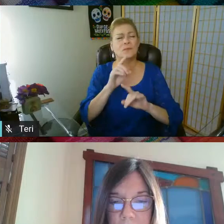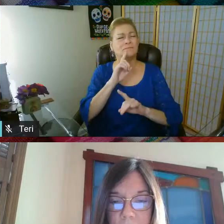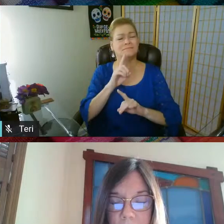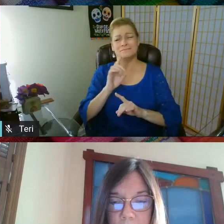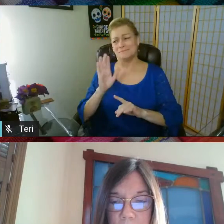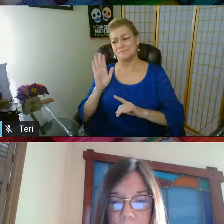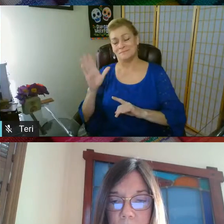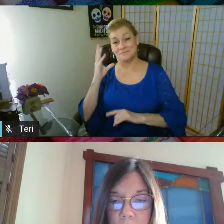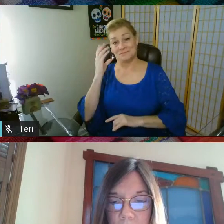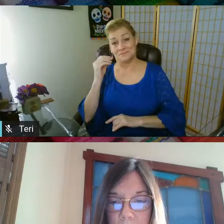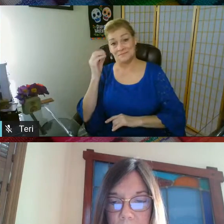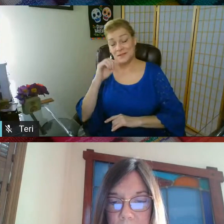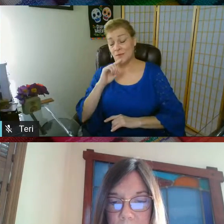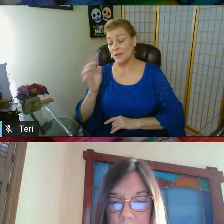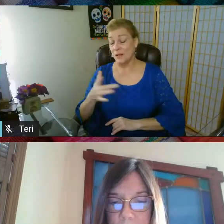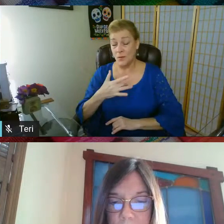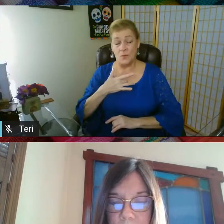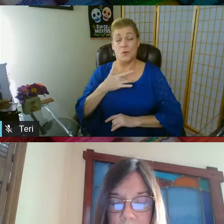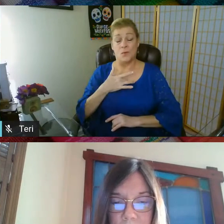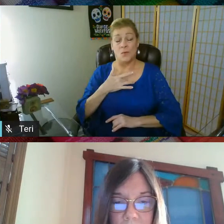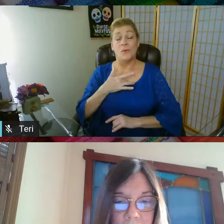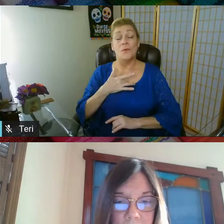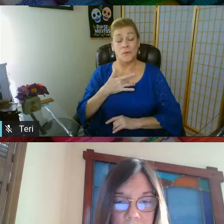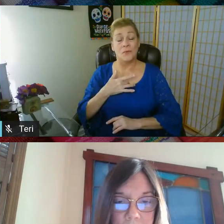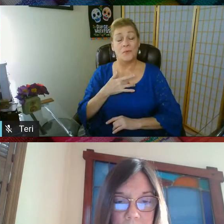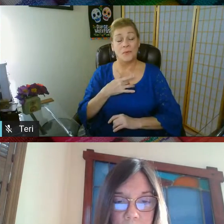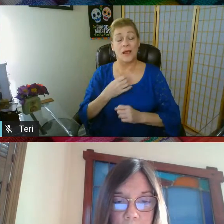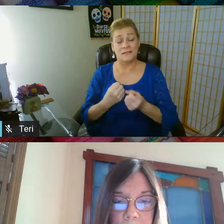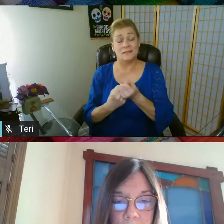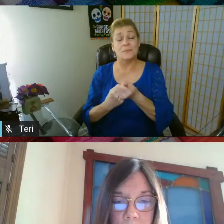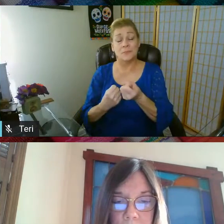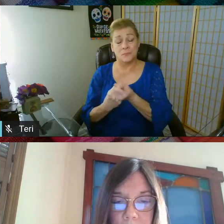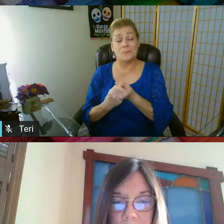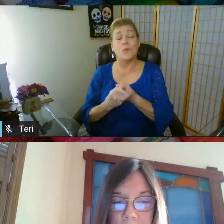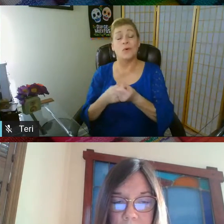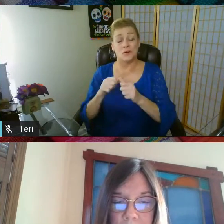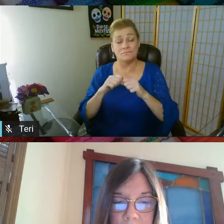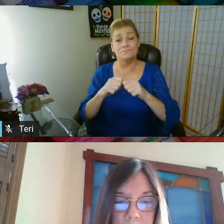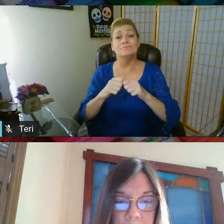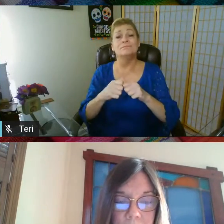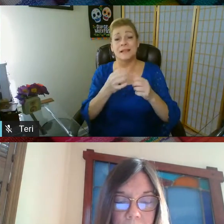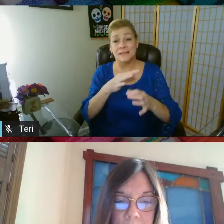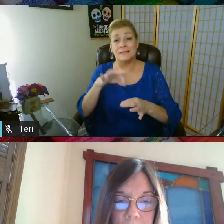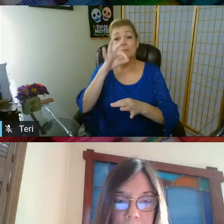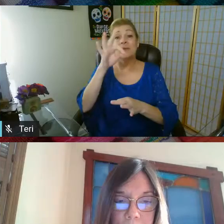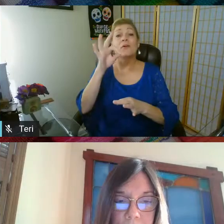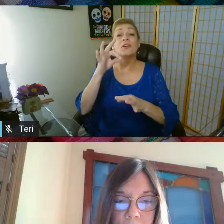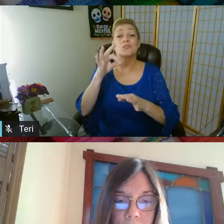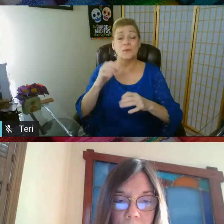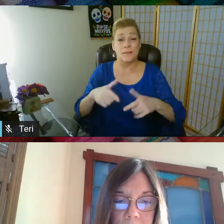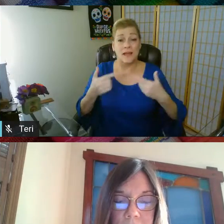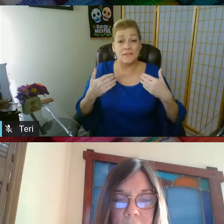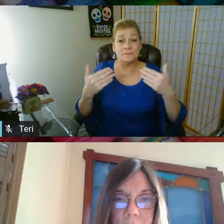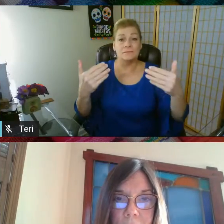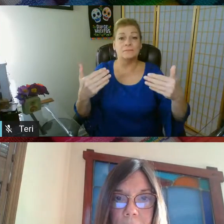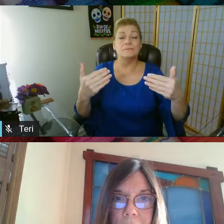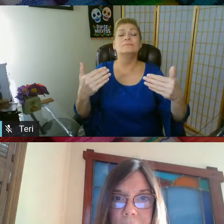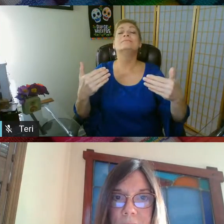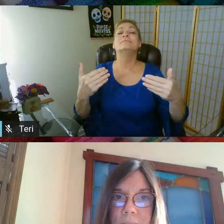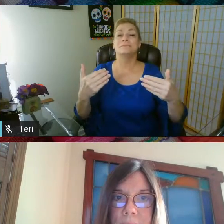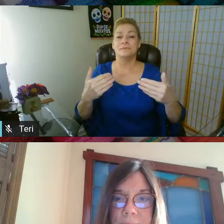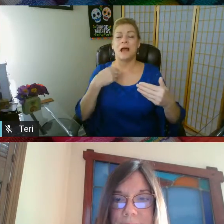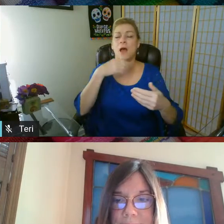bless us on our spiritual journeys. And from Romans 1, verse 9, I remember you always in